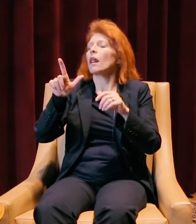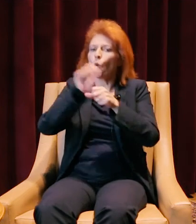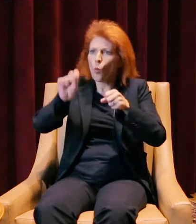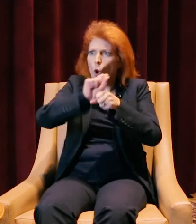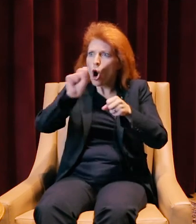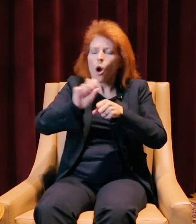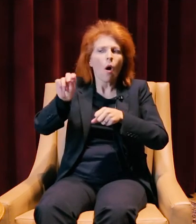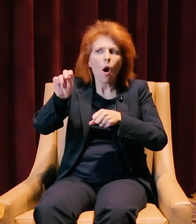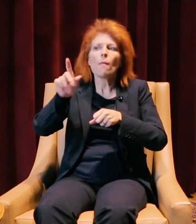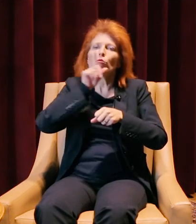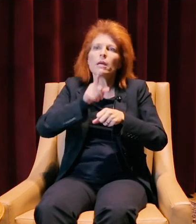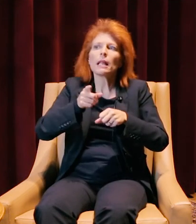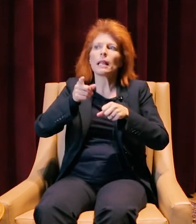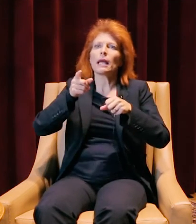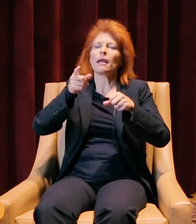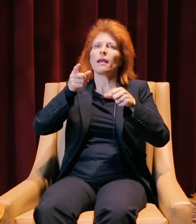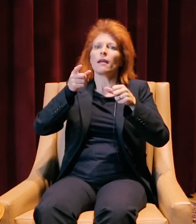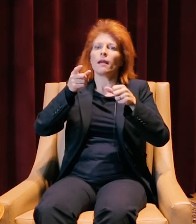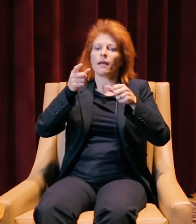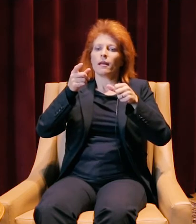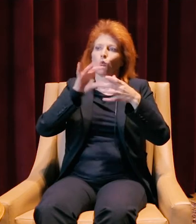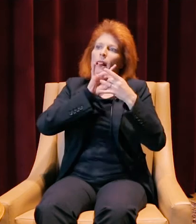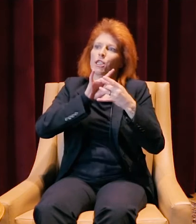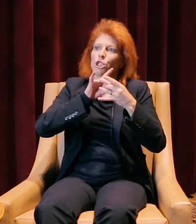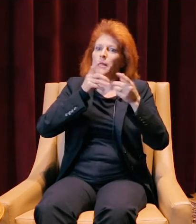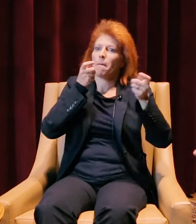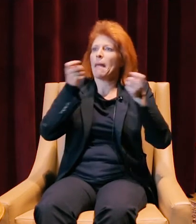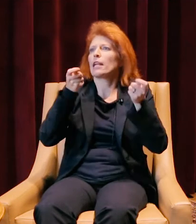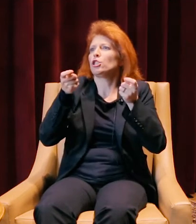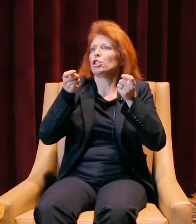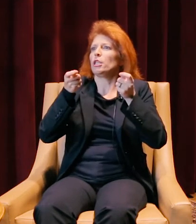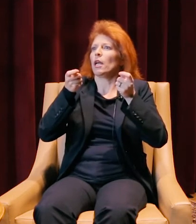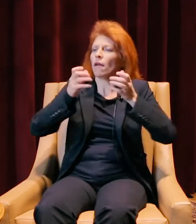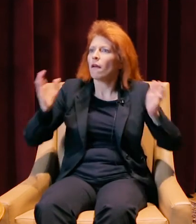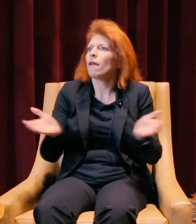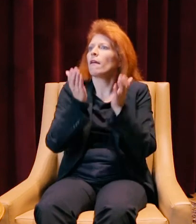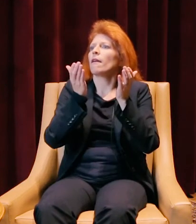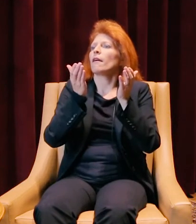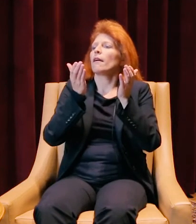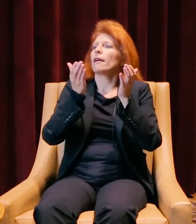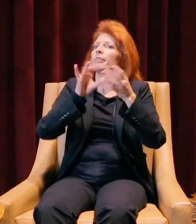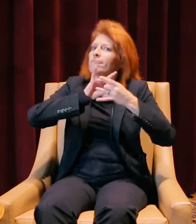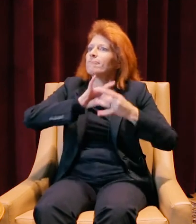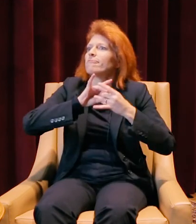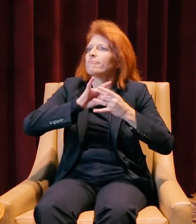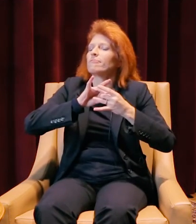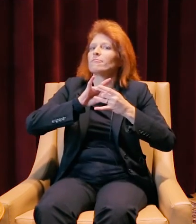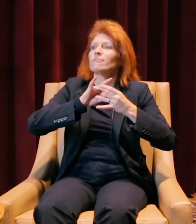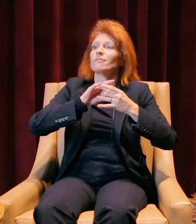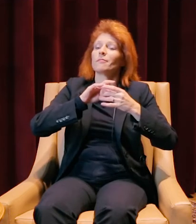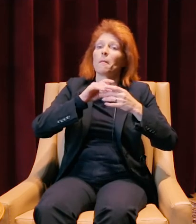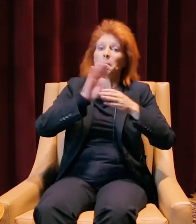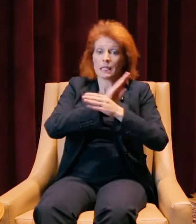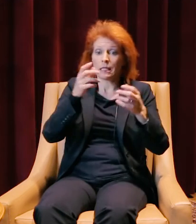executing and managing and living up to the aspirations of your partners, your business partners, and your customers, and